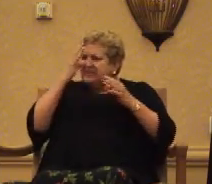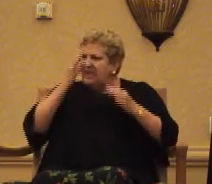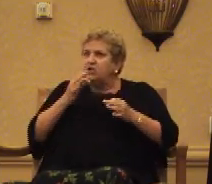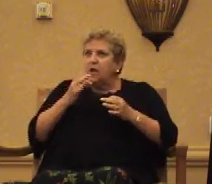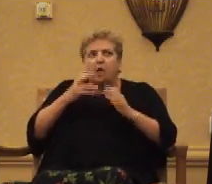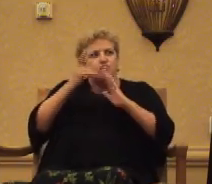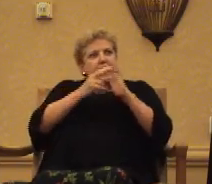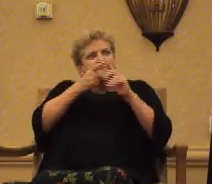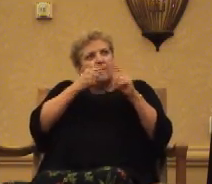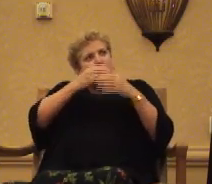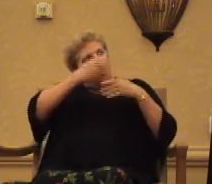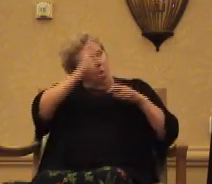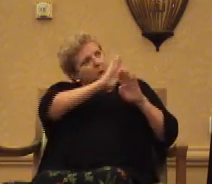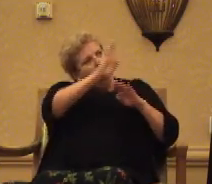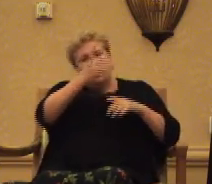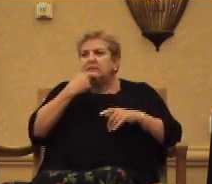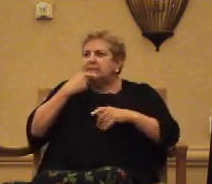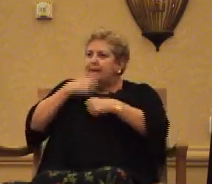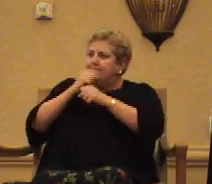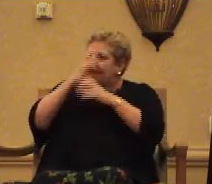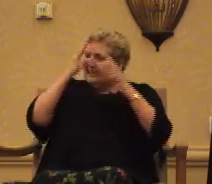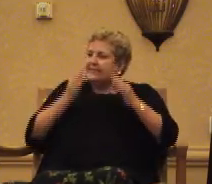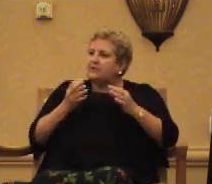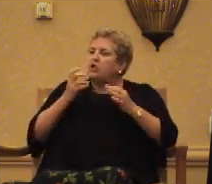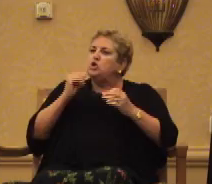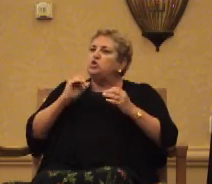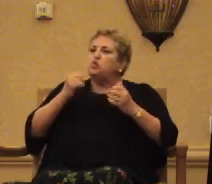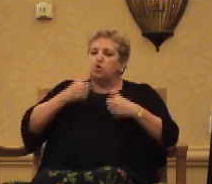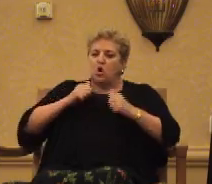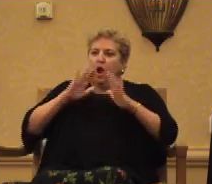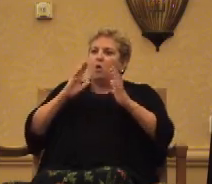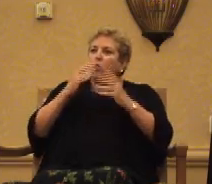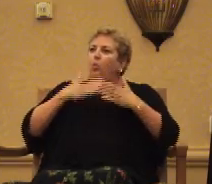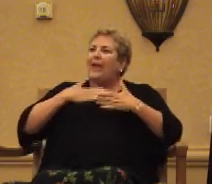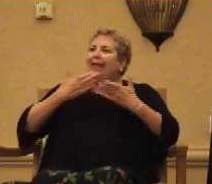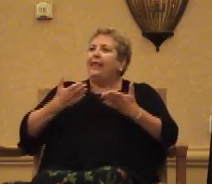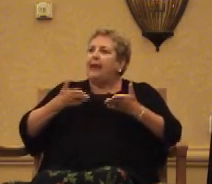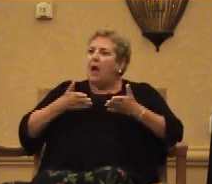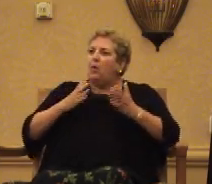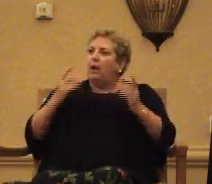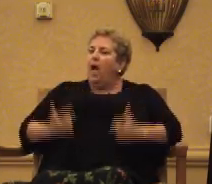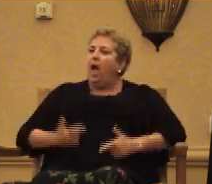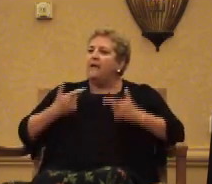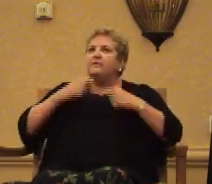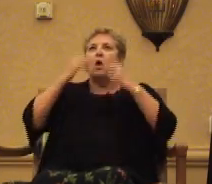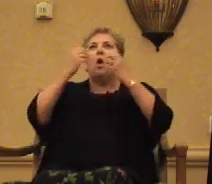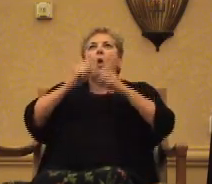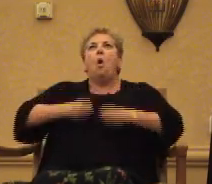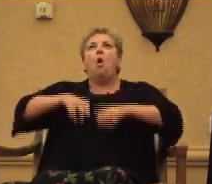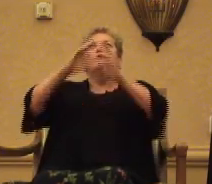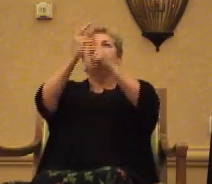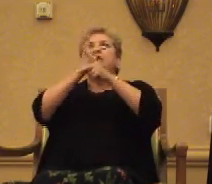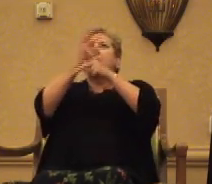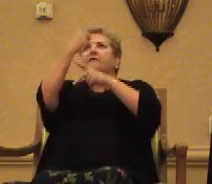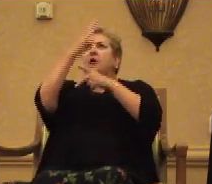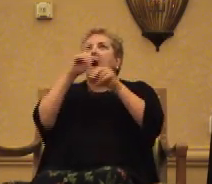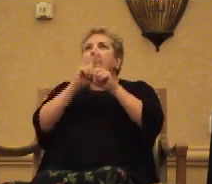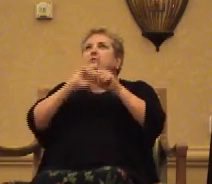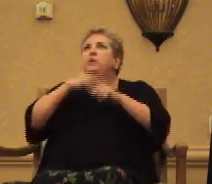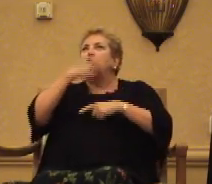wall, right there. It says we made a decision to turn our will and our lives over to the care of God as we understood Him. I said, "I don't understand God or even know if there is a God."